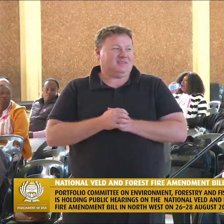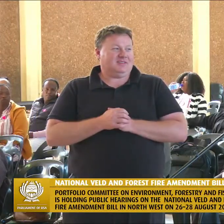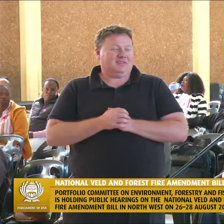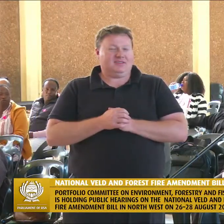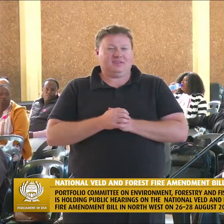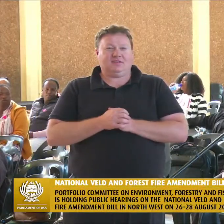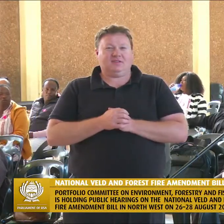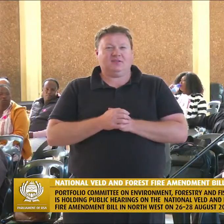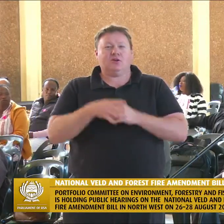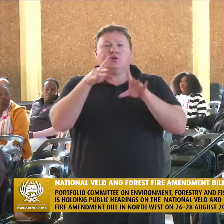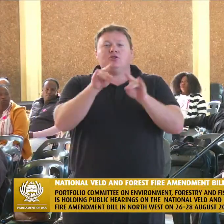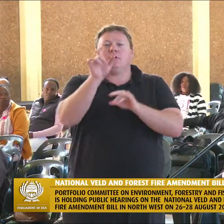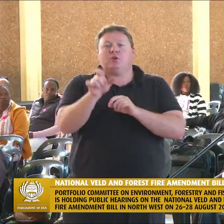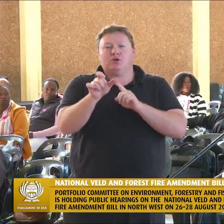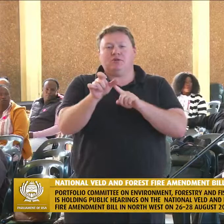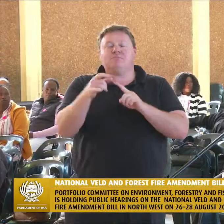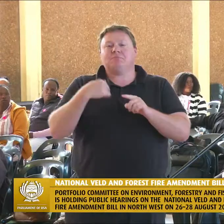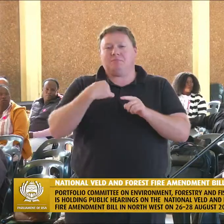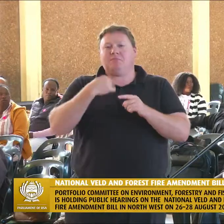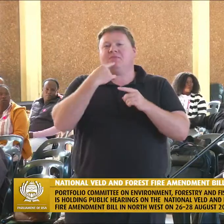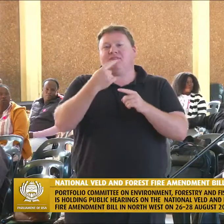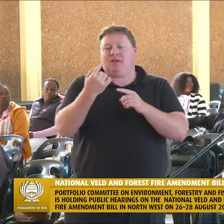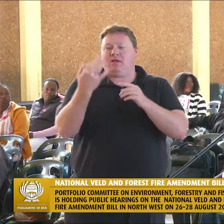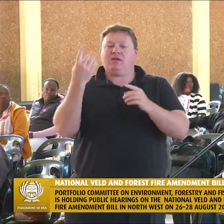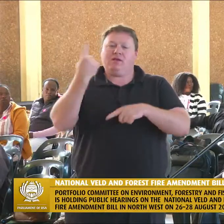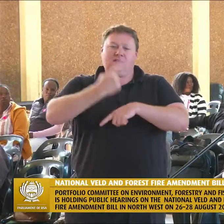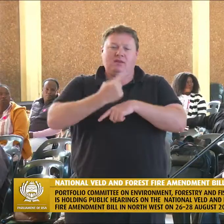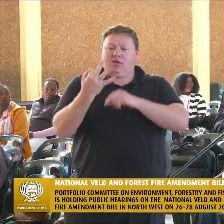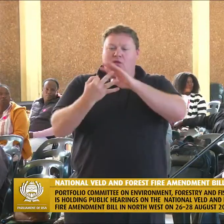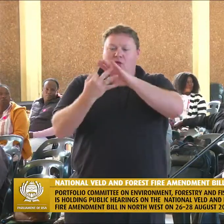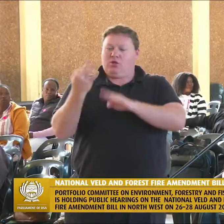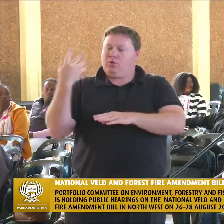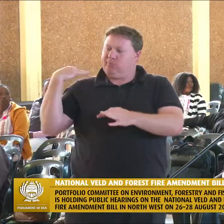mr chairman as i've been saying for the last three days